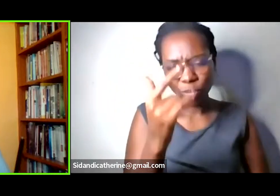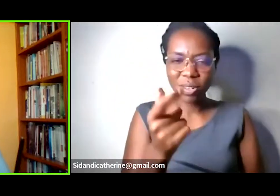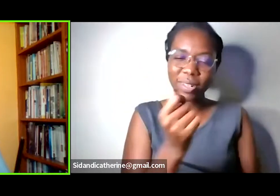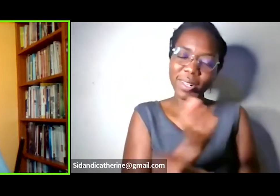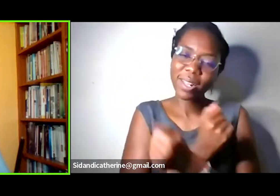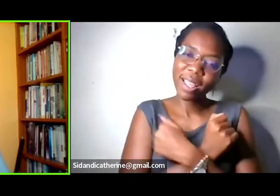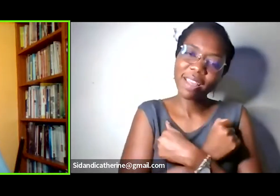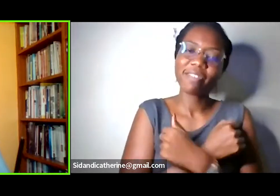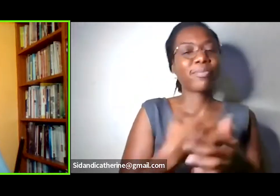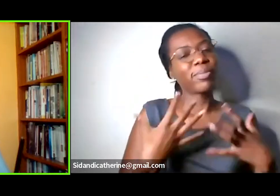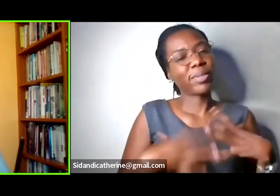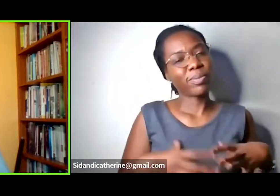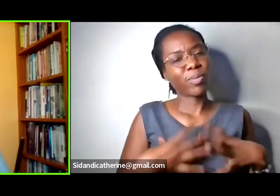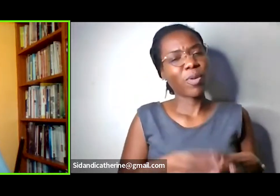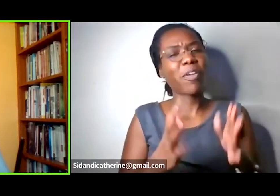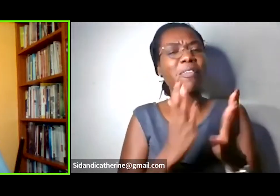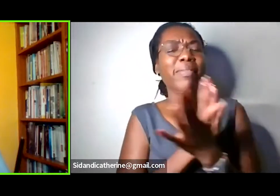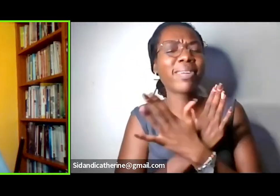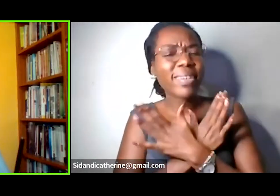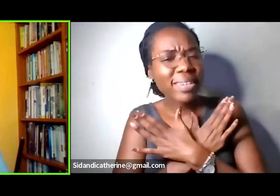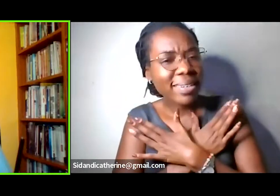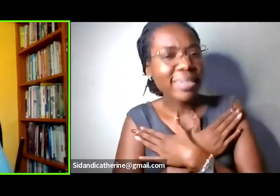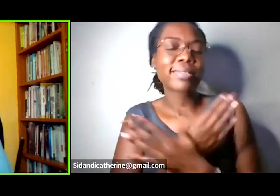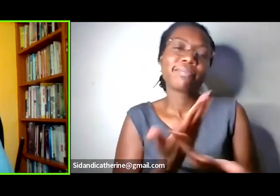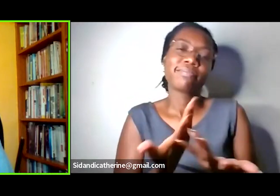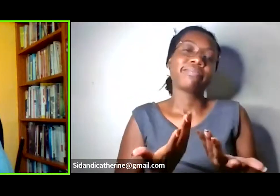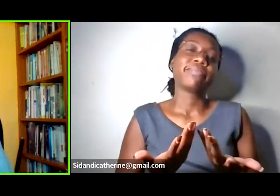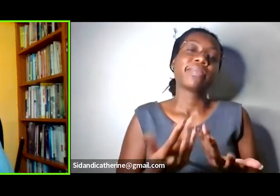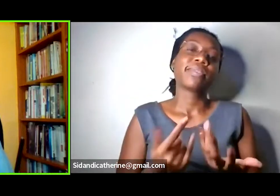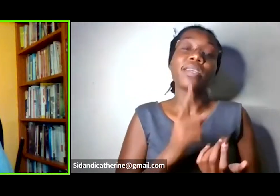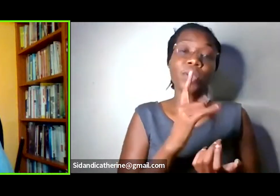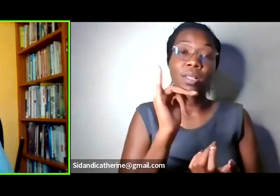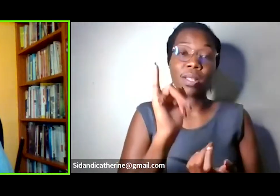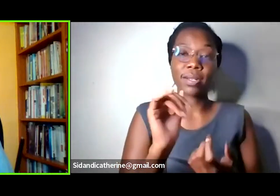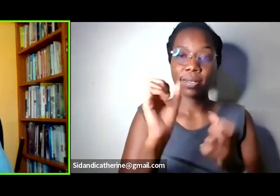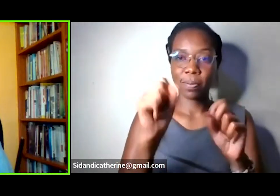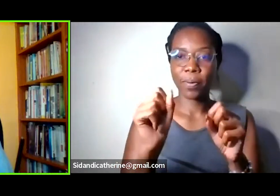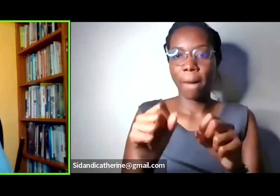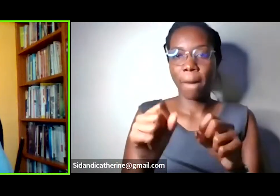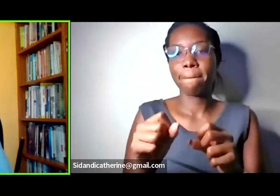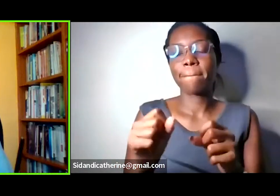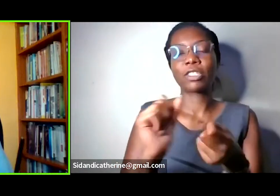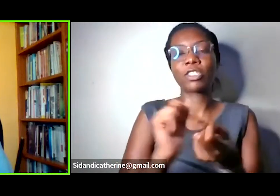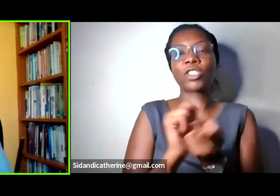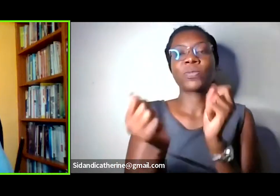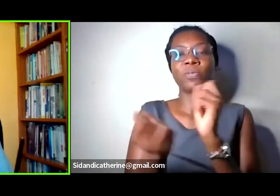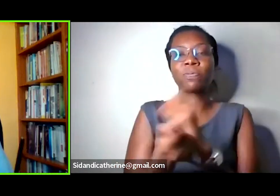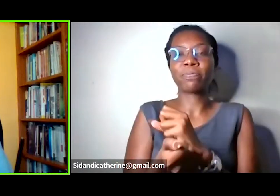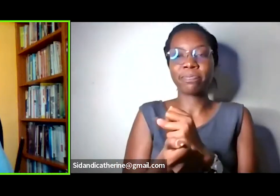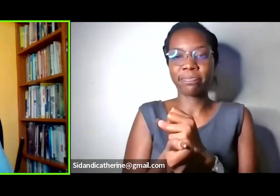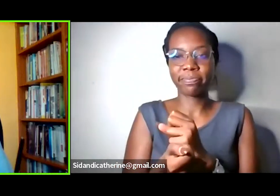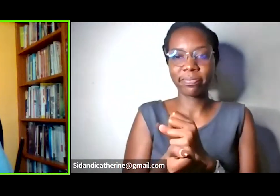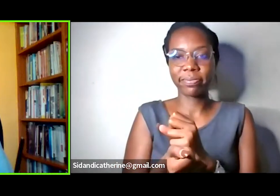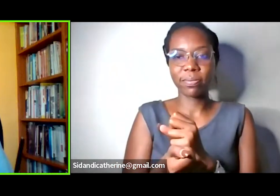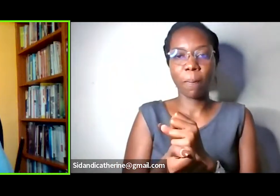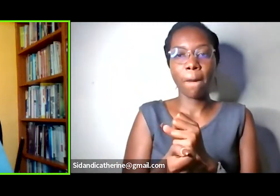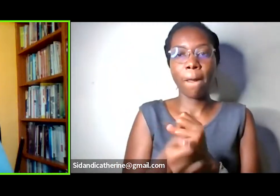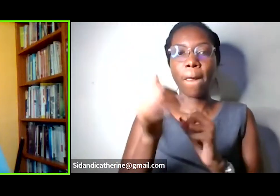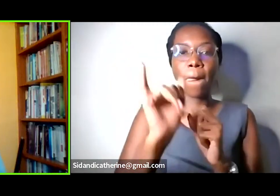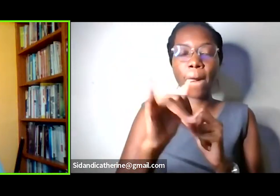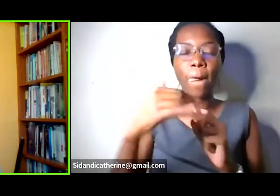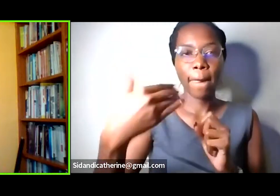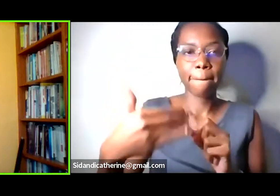if you have their details and their contacts, you can always entice them. And if you're a service provider like a salon or a barber